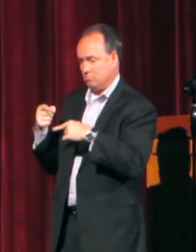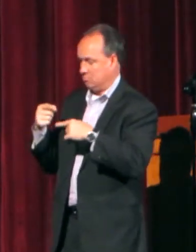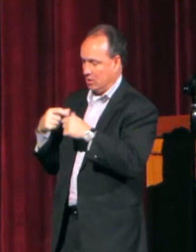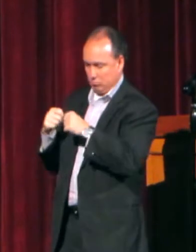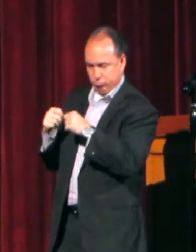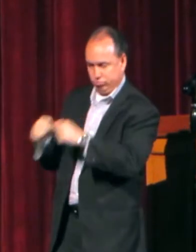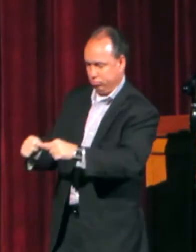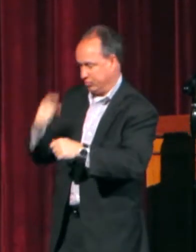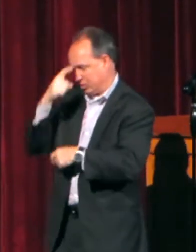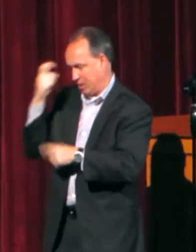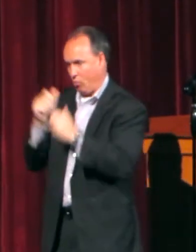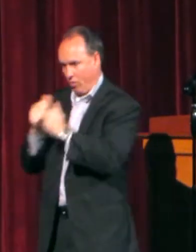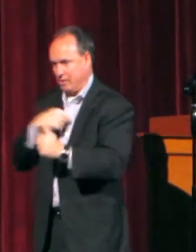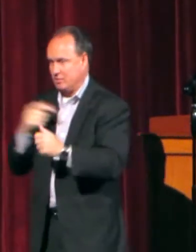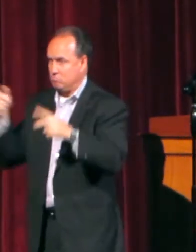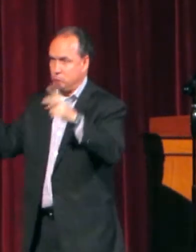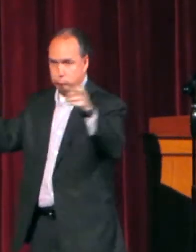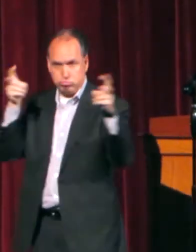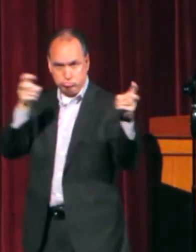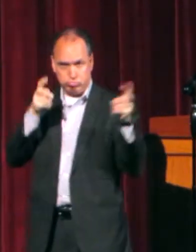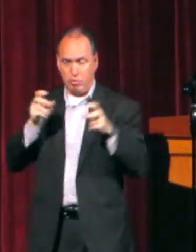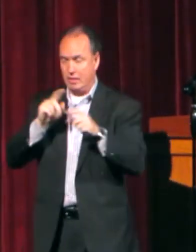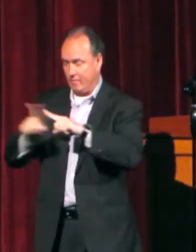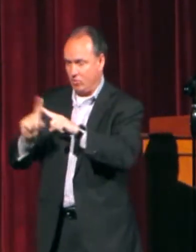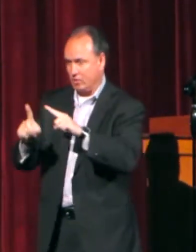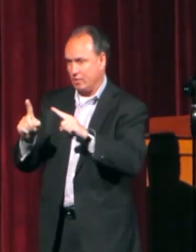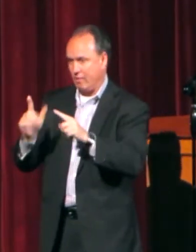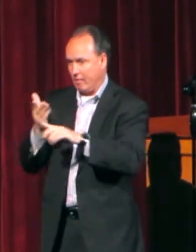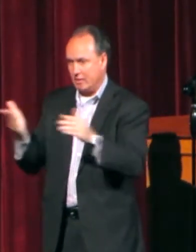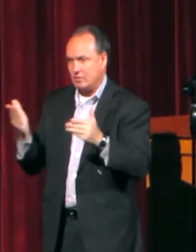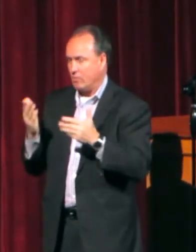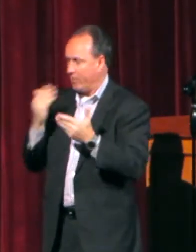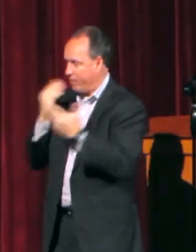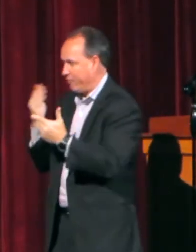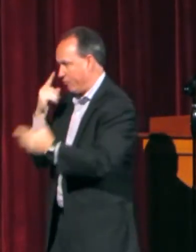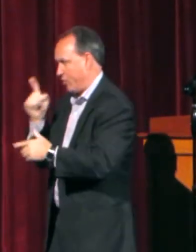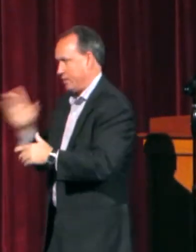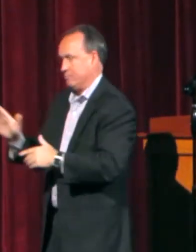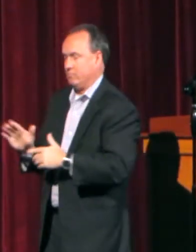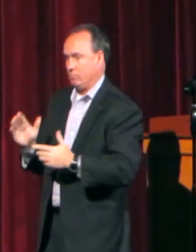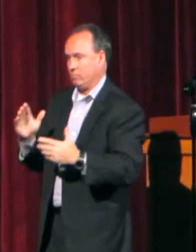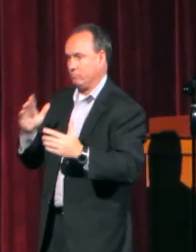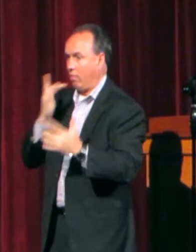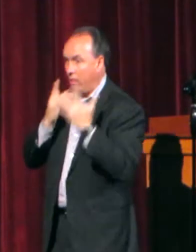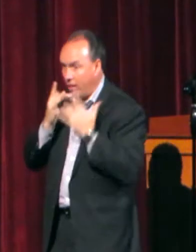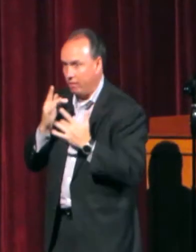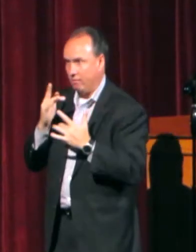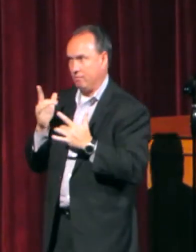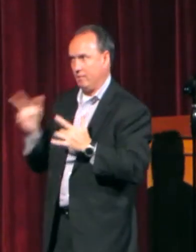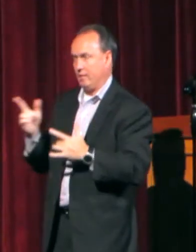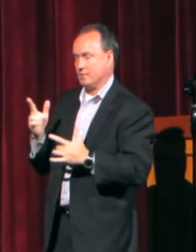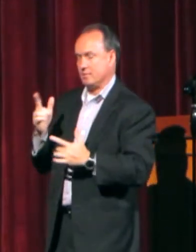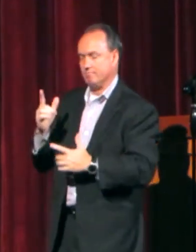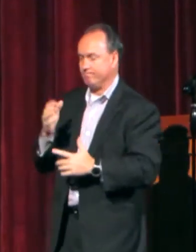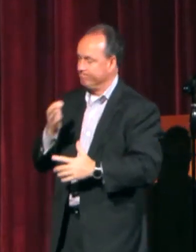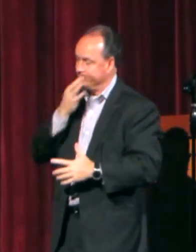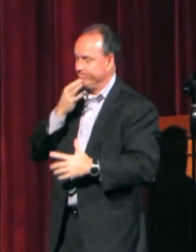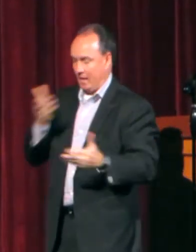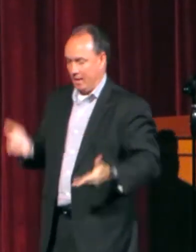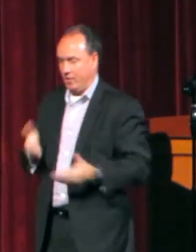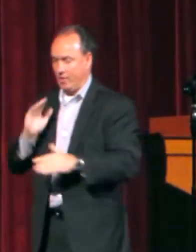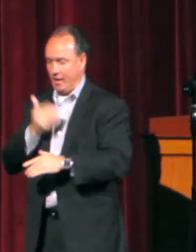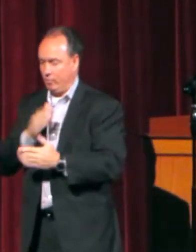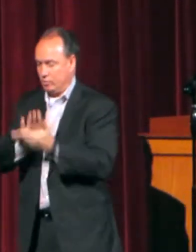he pulled a lot of stuff together, and we're really grateful that he did. We feel very fortunate to have someone of his caliber in our